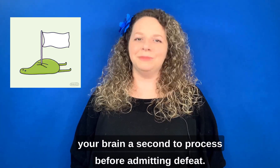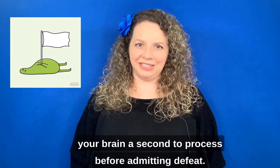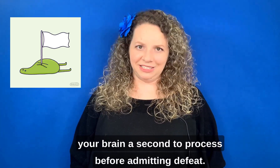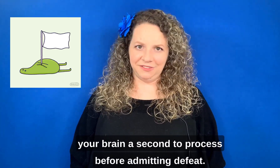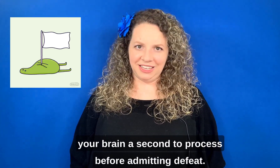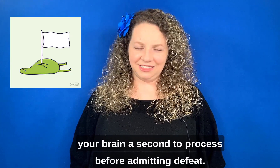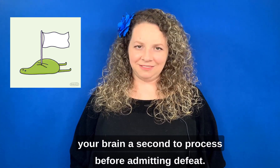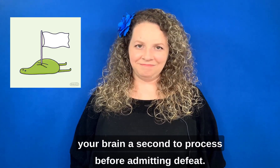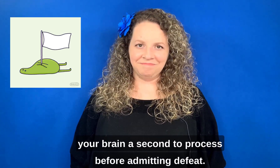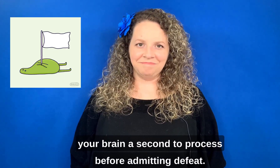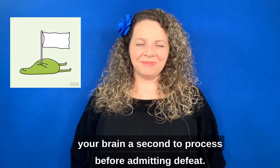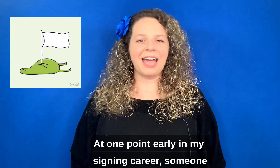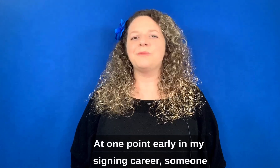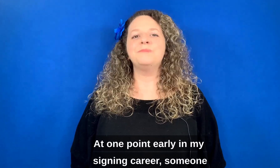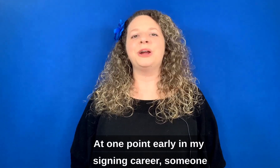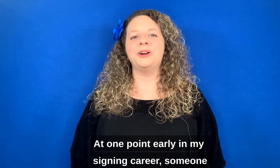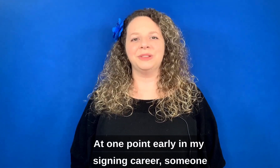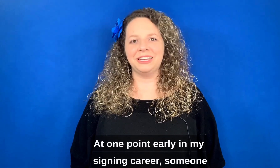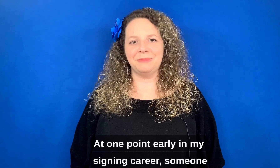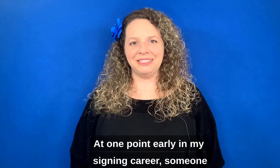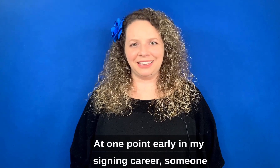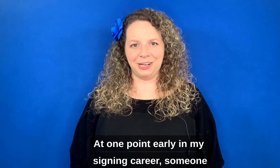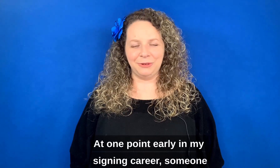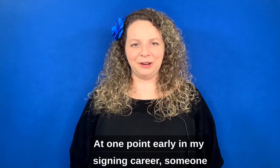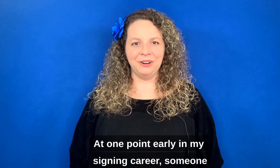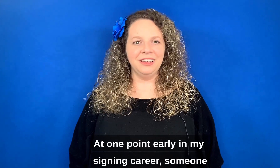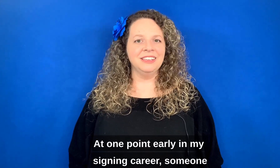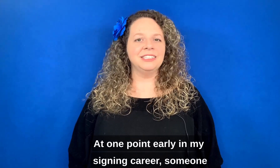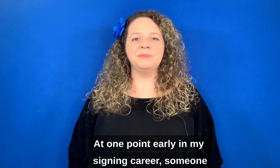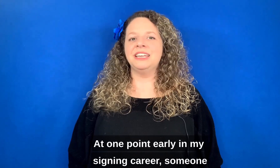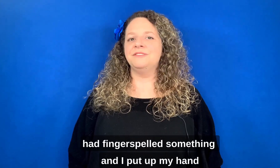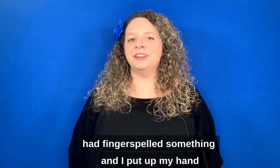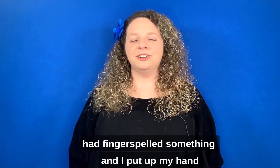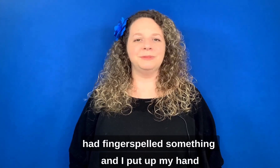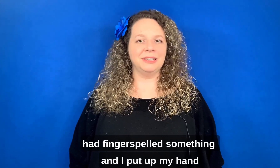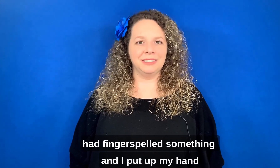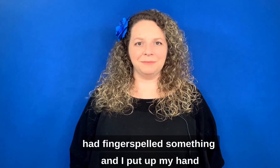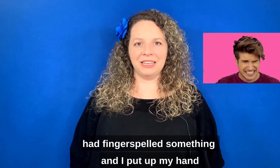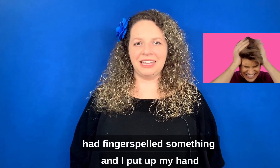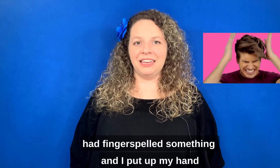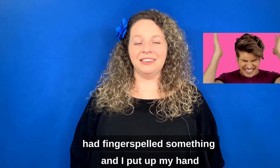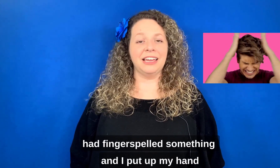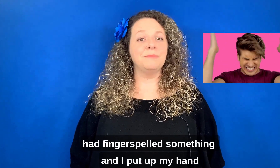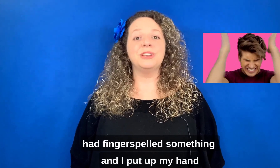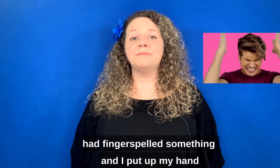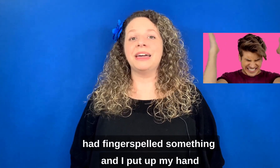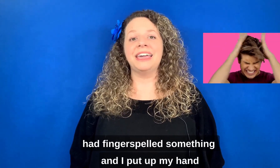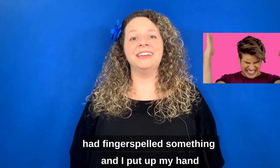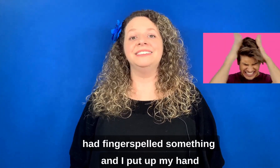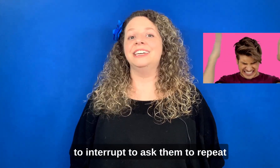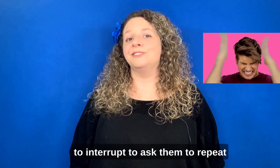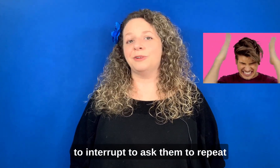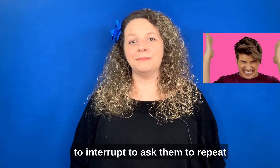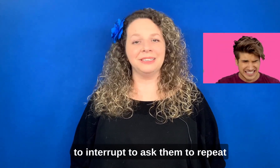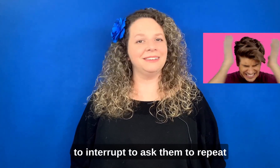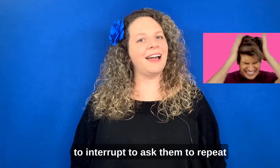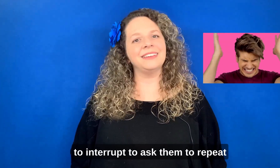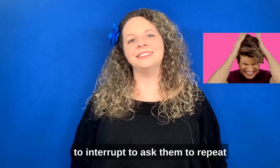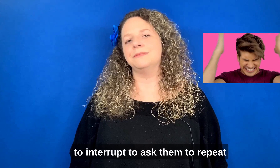admitting defeat. At one point early in my signing career, someone had fingerspelled something and I put up my hand to interrupt and ask them